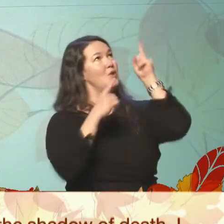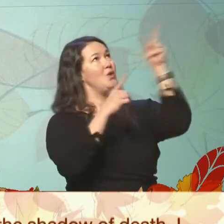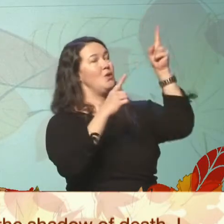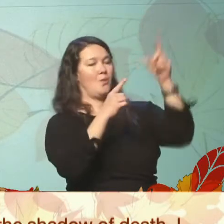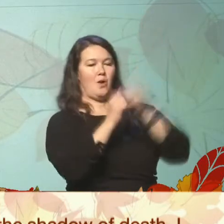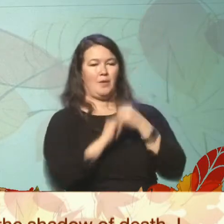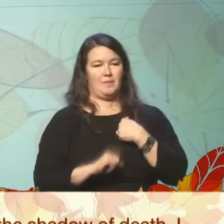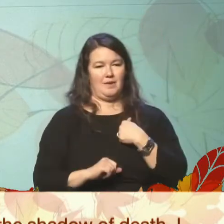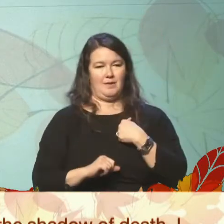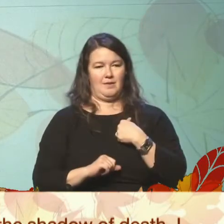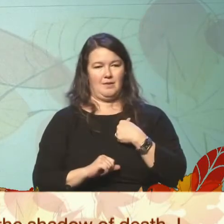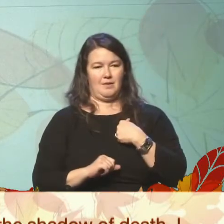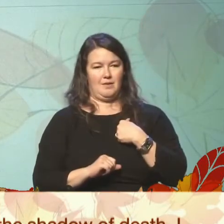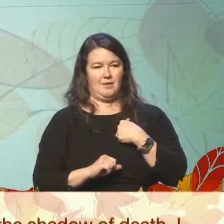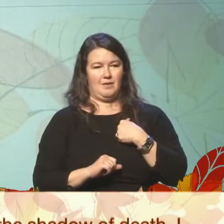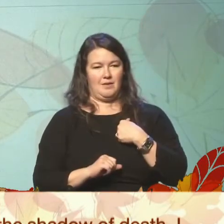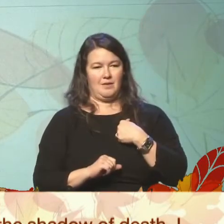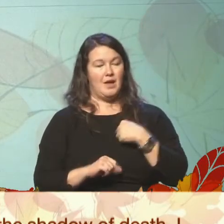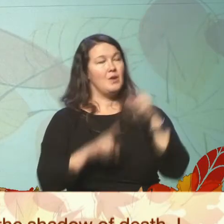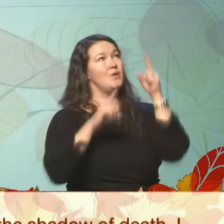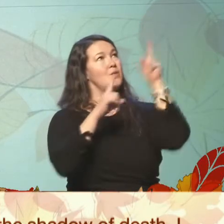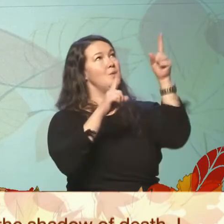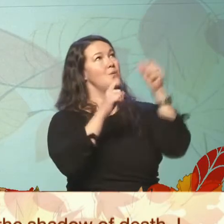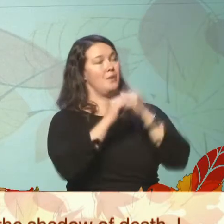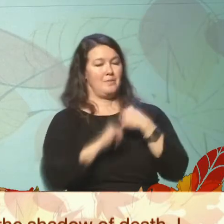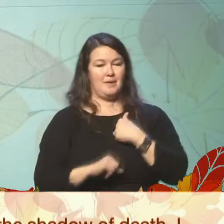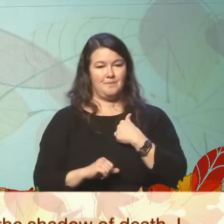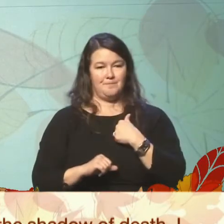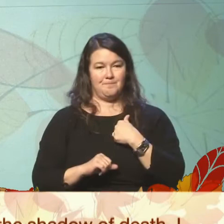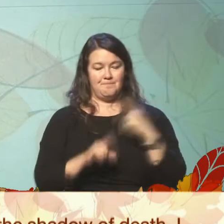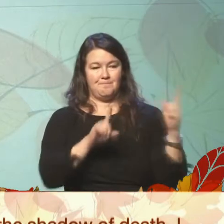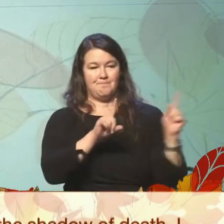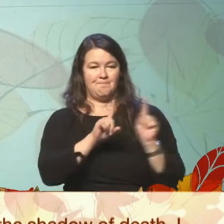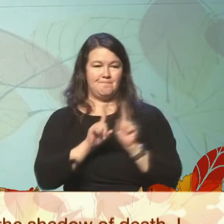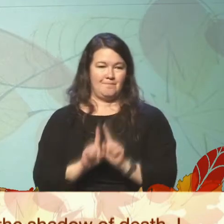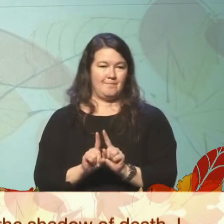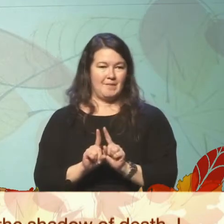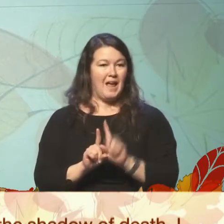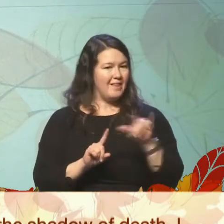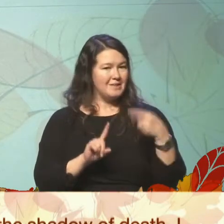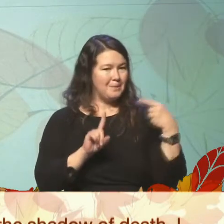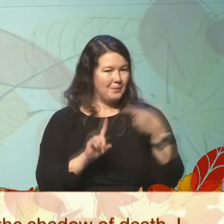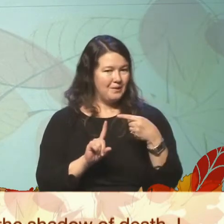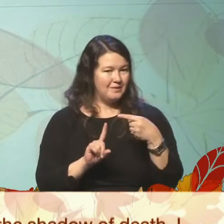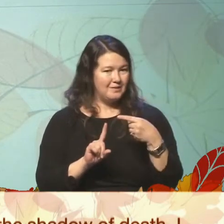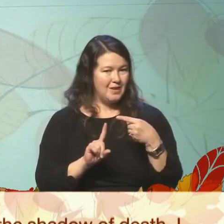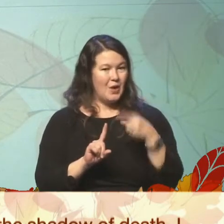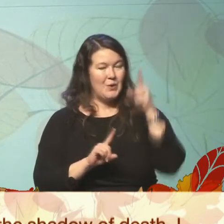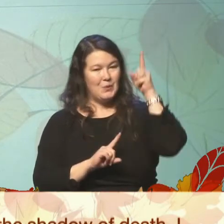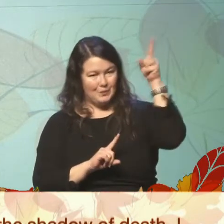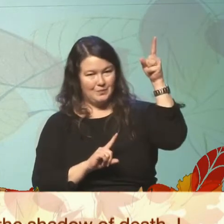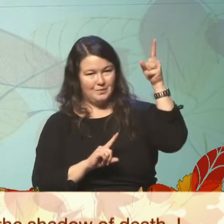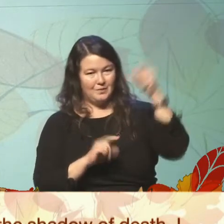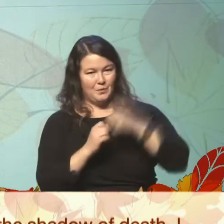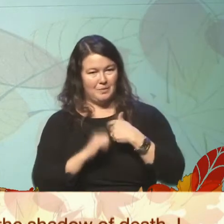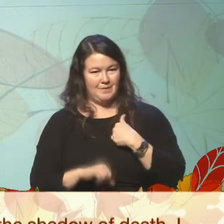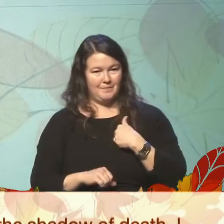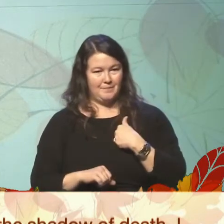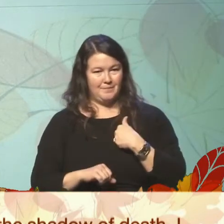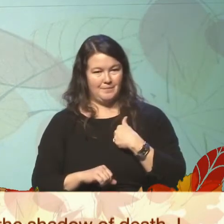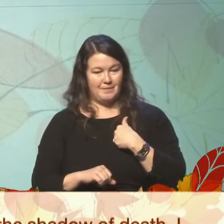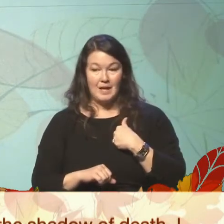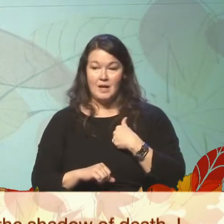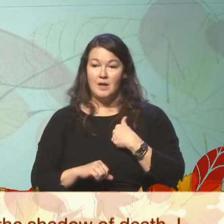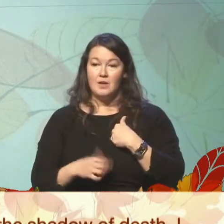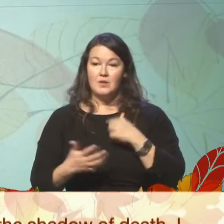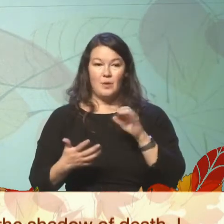this phrase, you are with me. This is the point of the whole thing. You're with me. And I think the shift